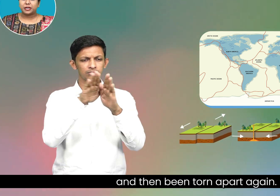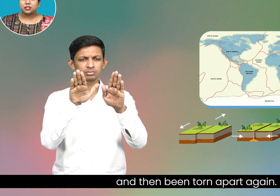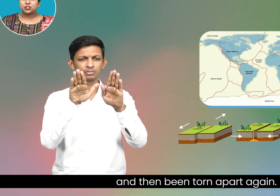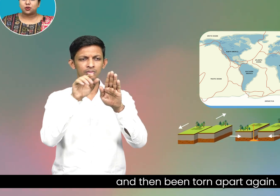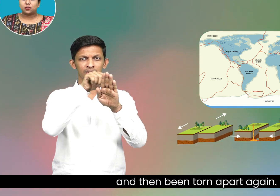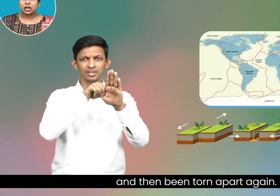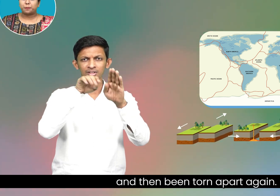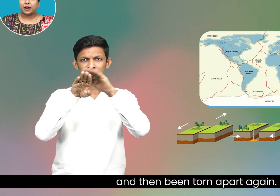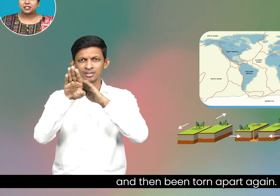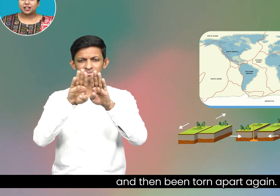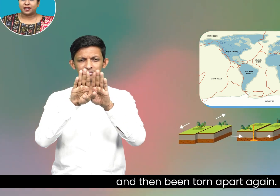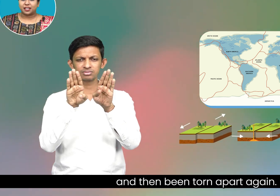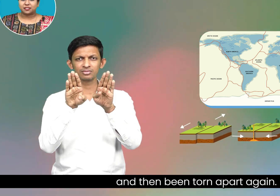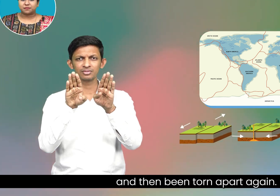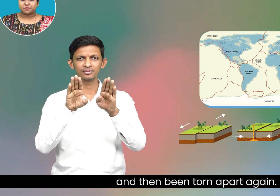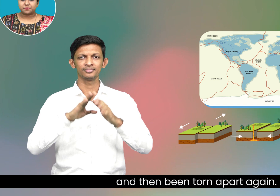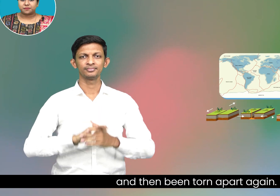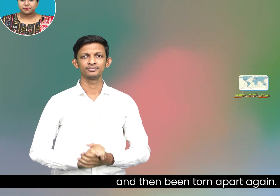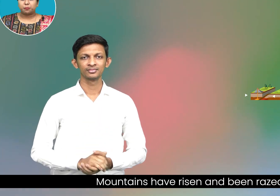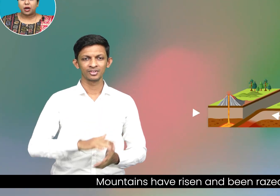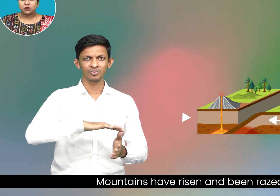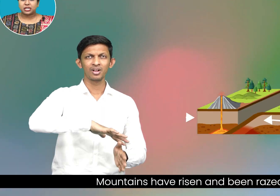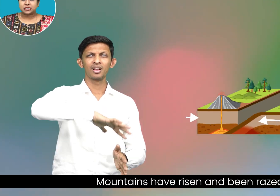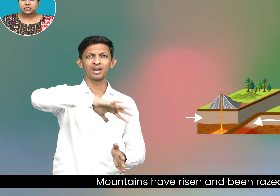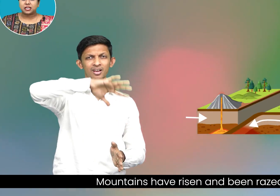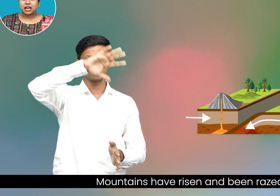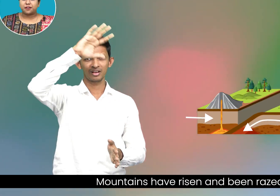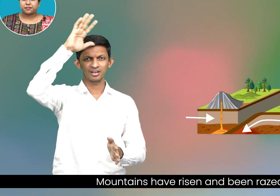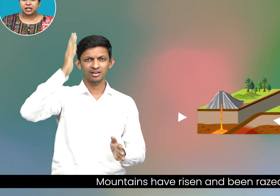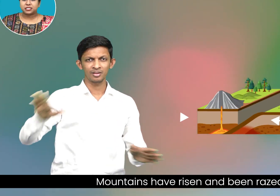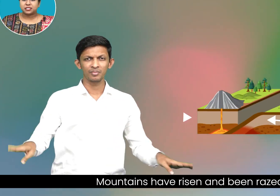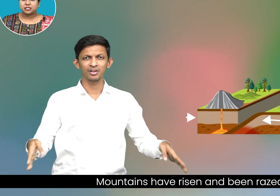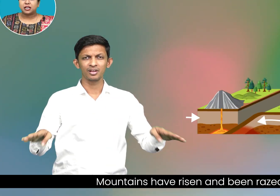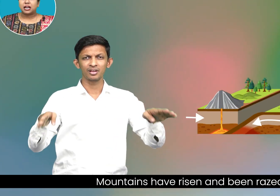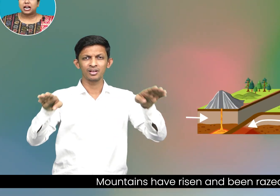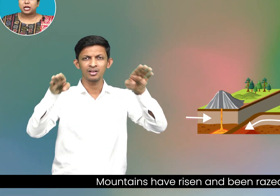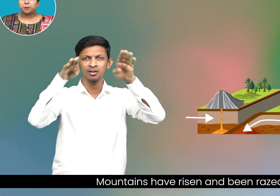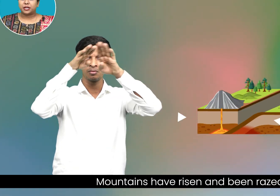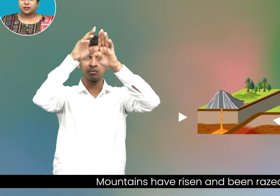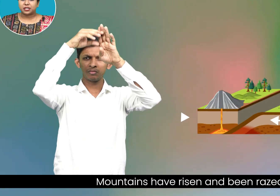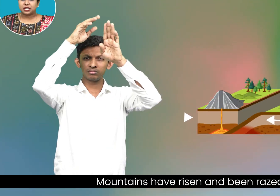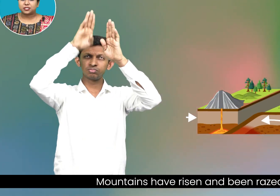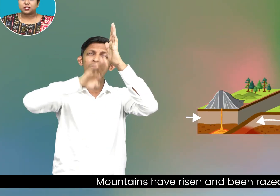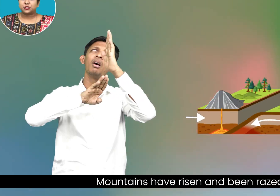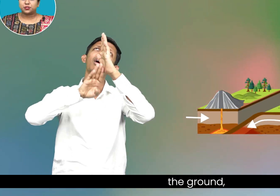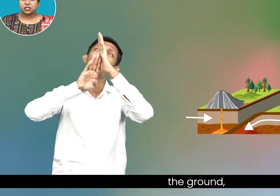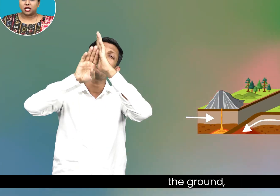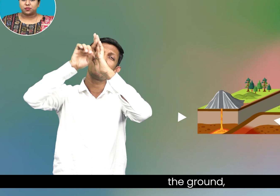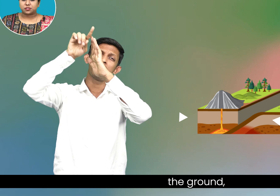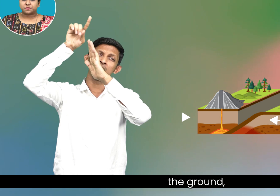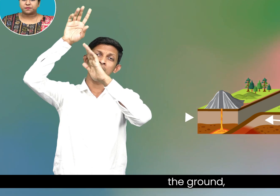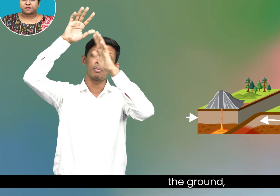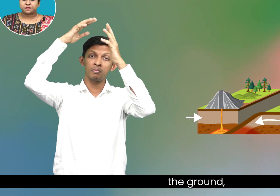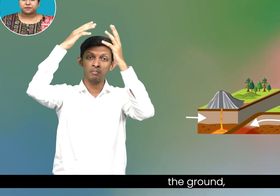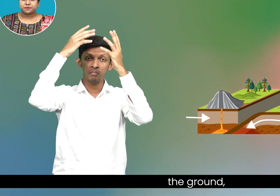been torn apart again. Mountains have risen and been raised to the